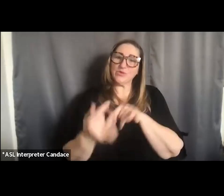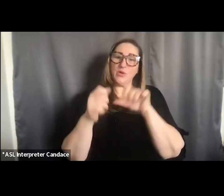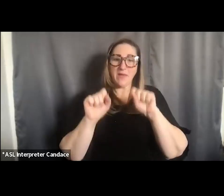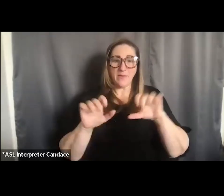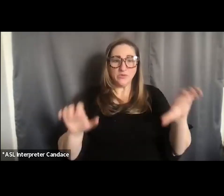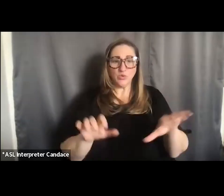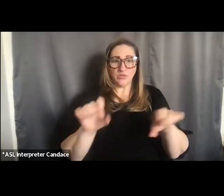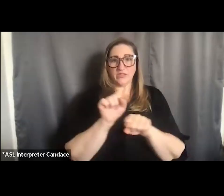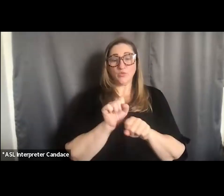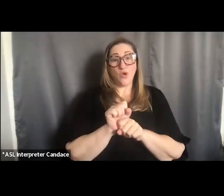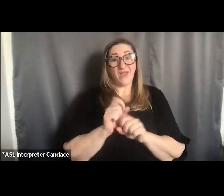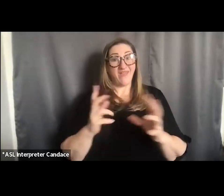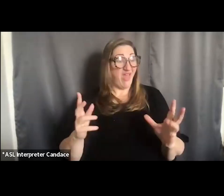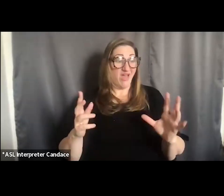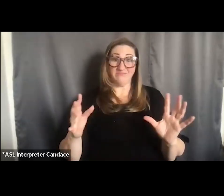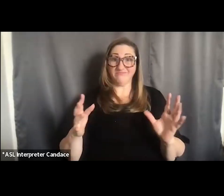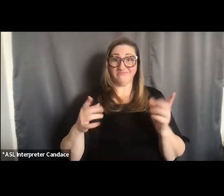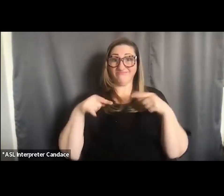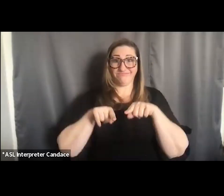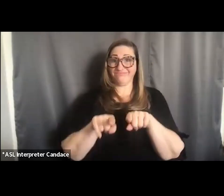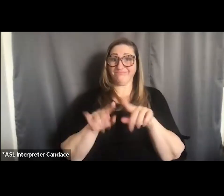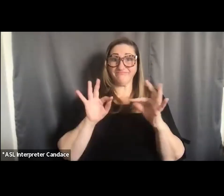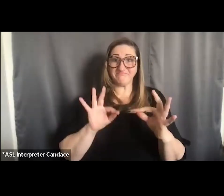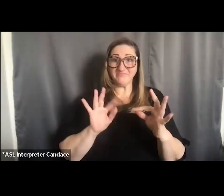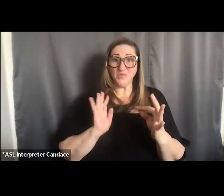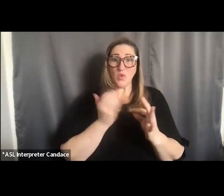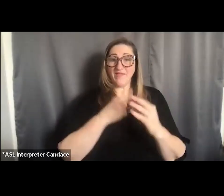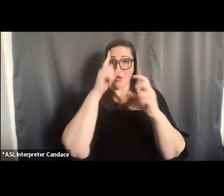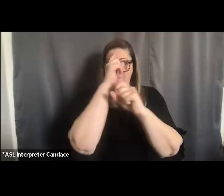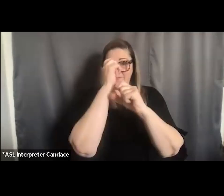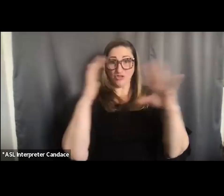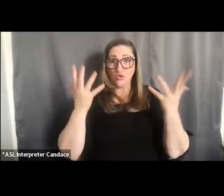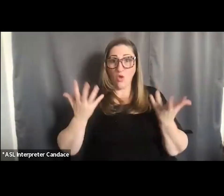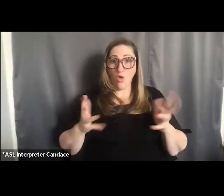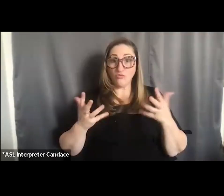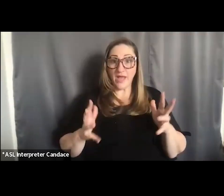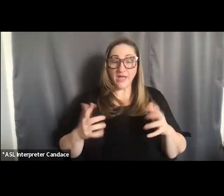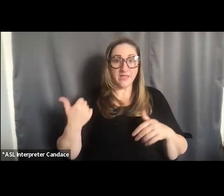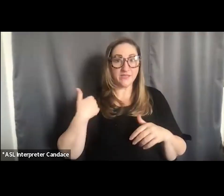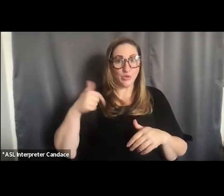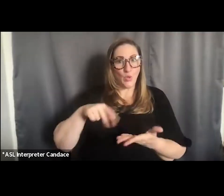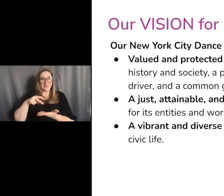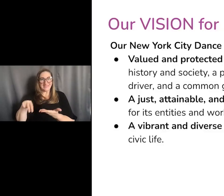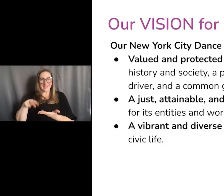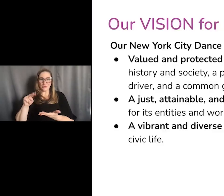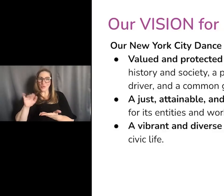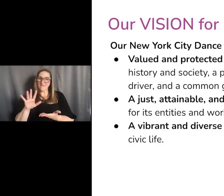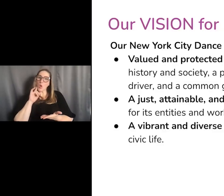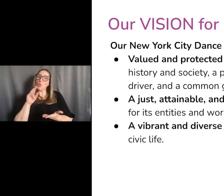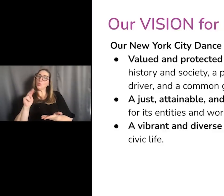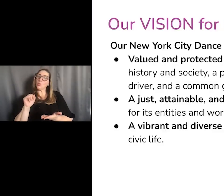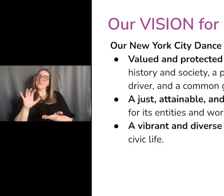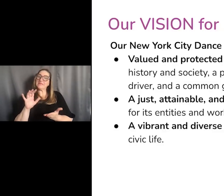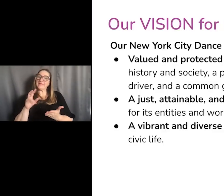aligns with the vision that we've spelled out in this campaign. So our, Dance.NYC's vision for our New York City dance is